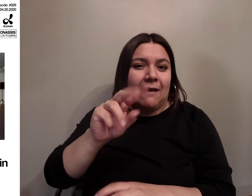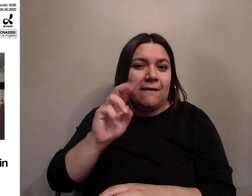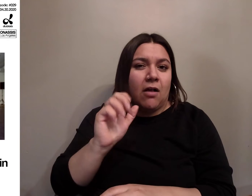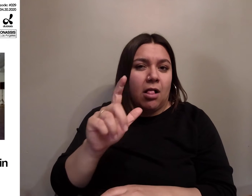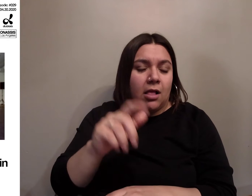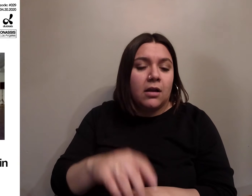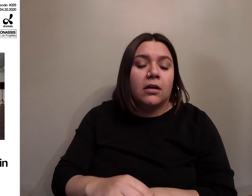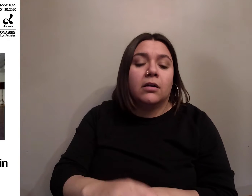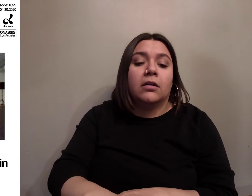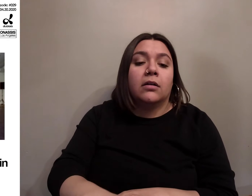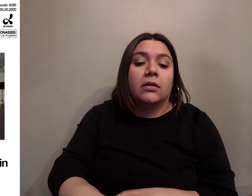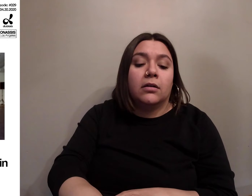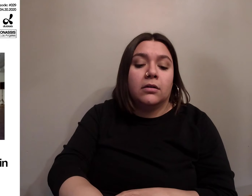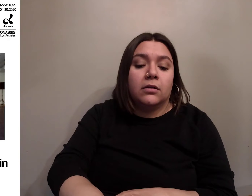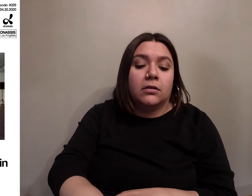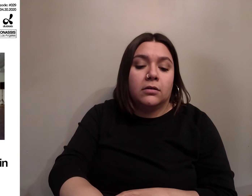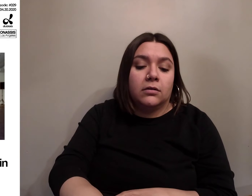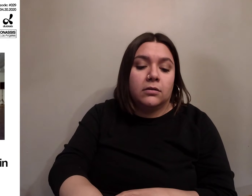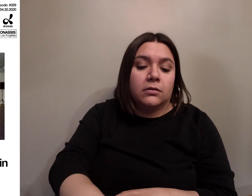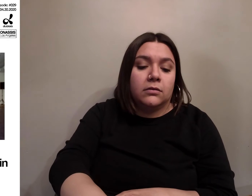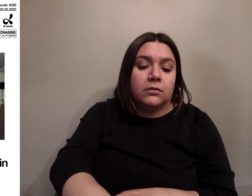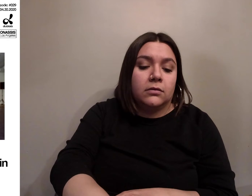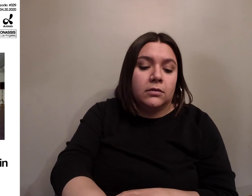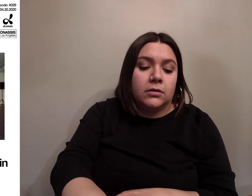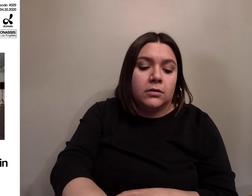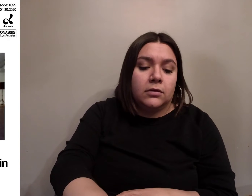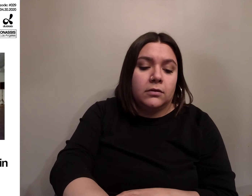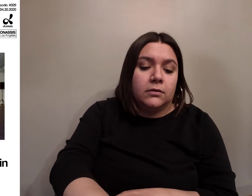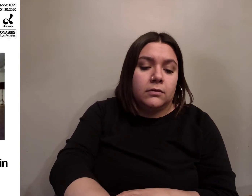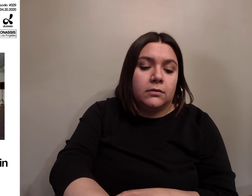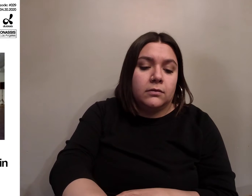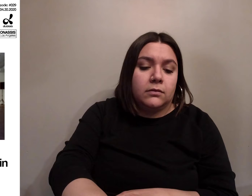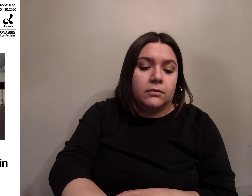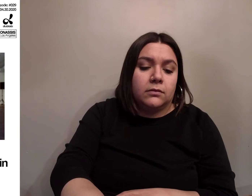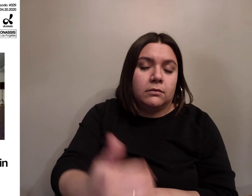being together in space and sort of kind of resisting